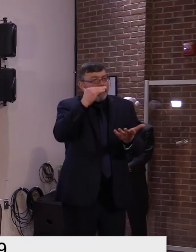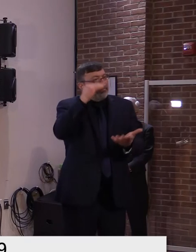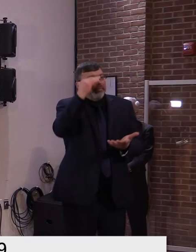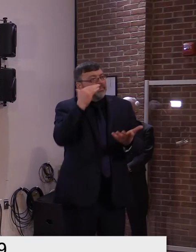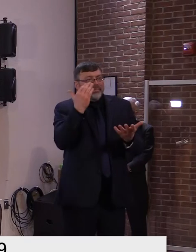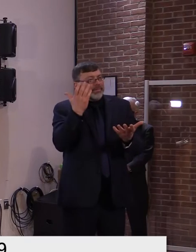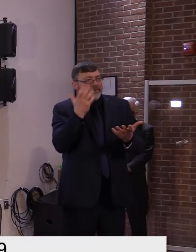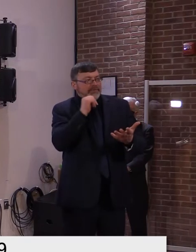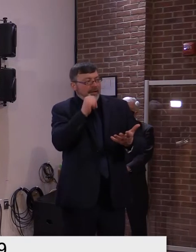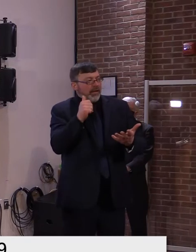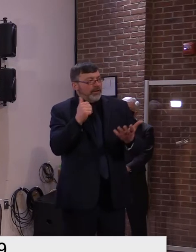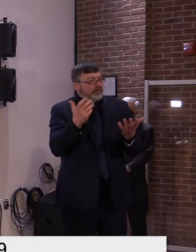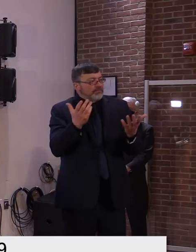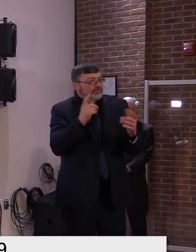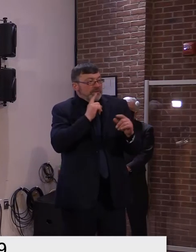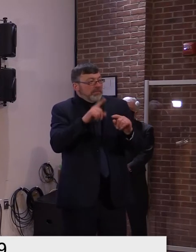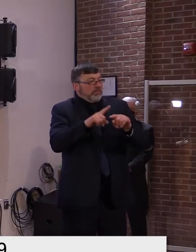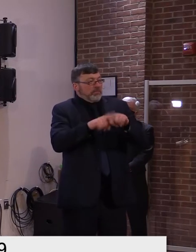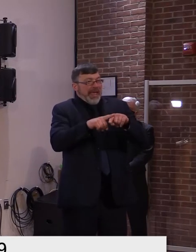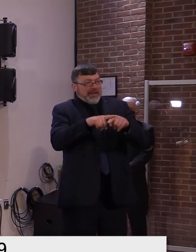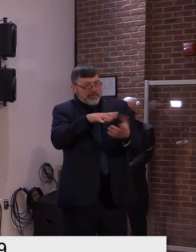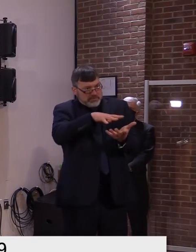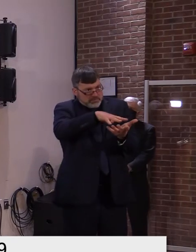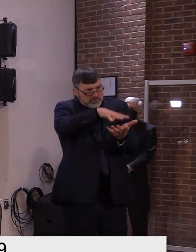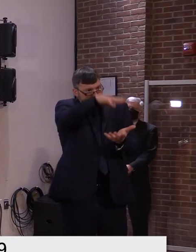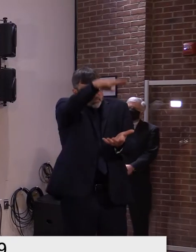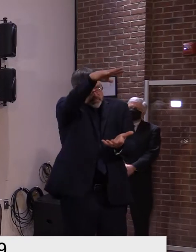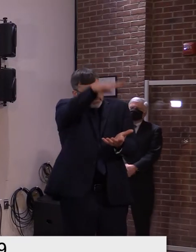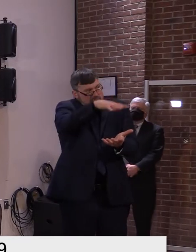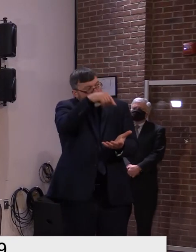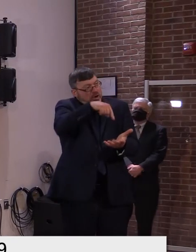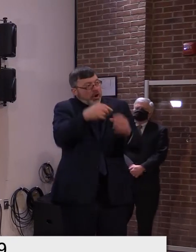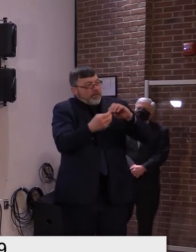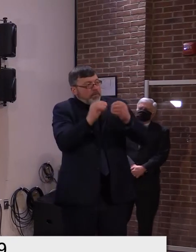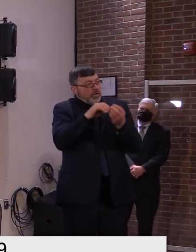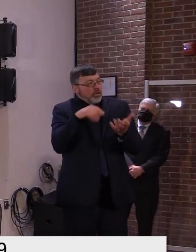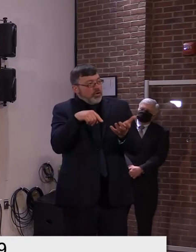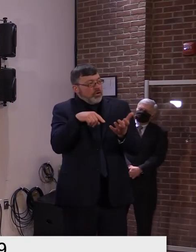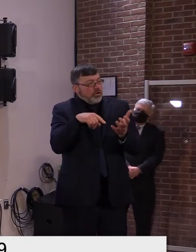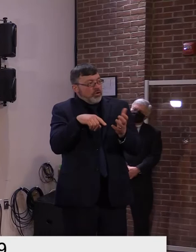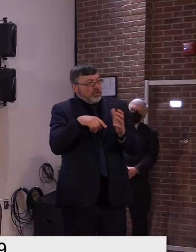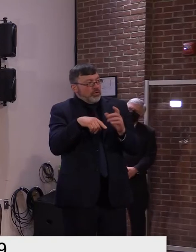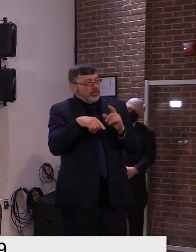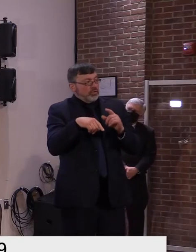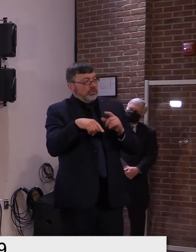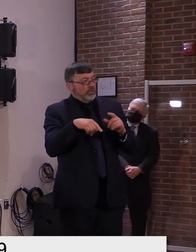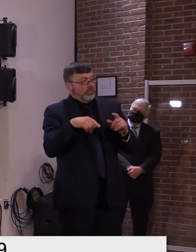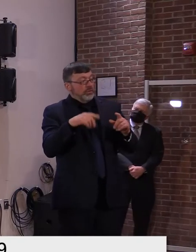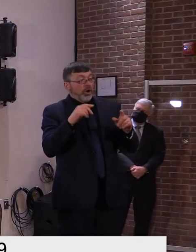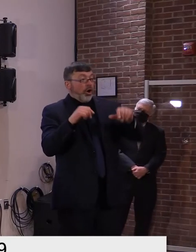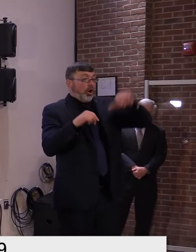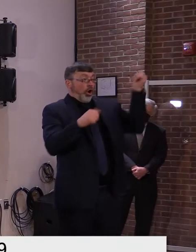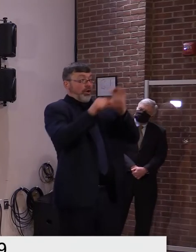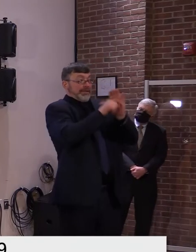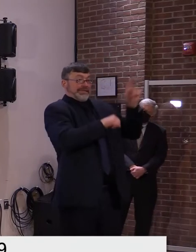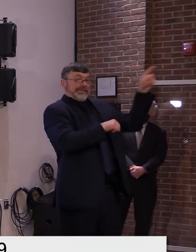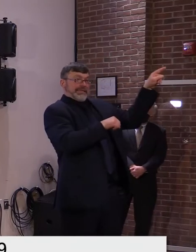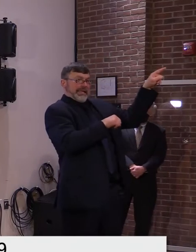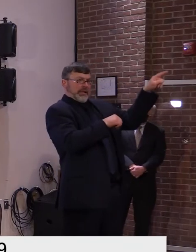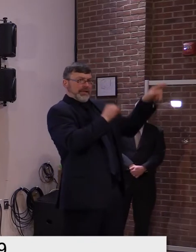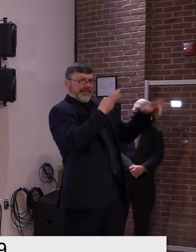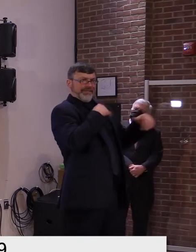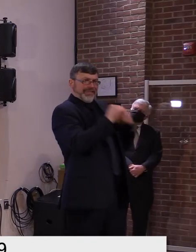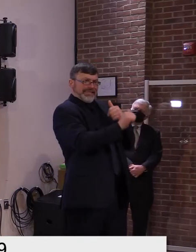what the shipment is. Certainly, though, to your point about the states that have an increased risk because the fewer